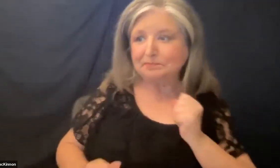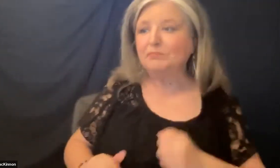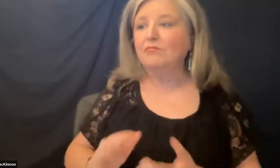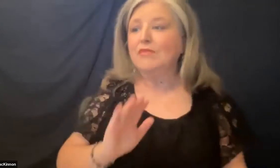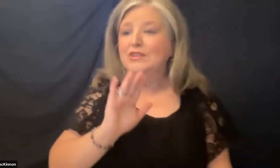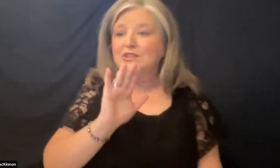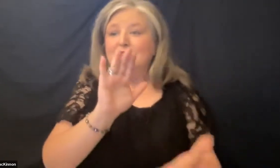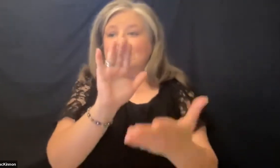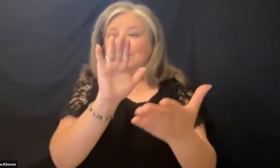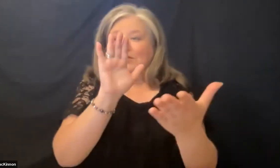in Mississauga, Canada.